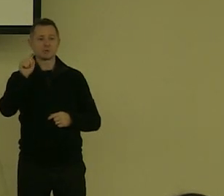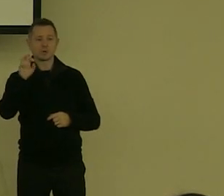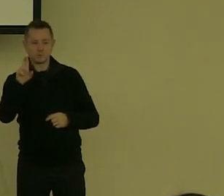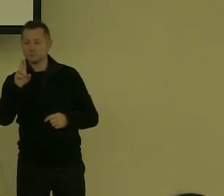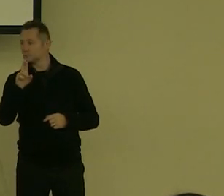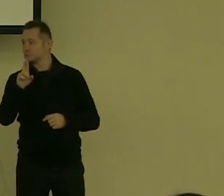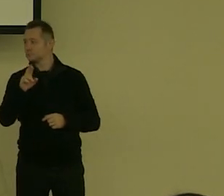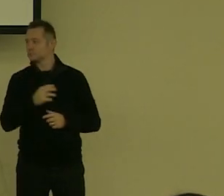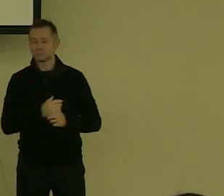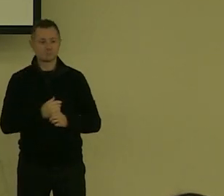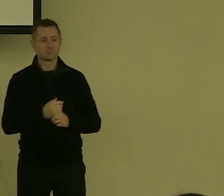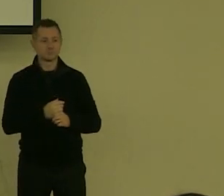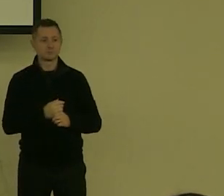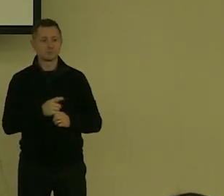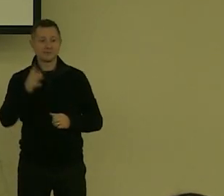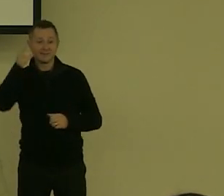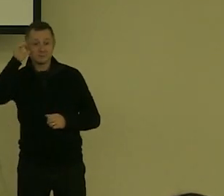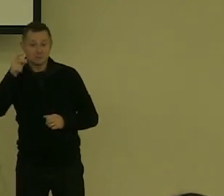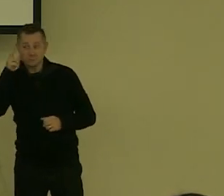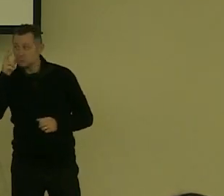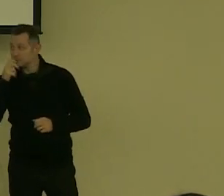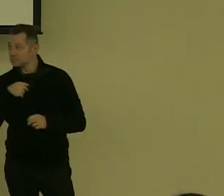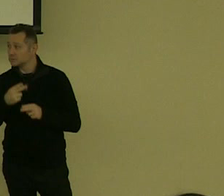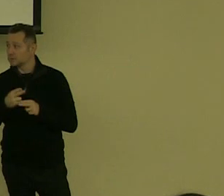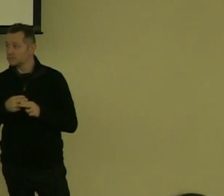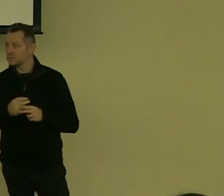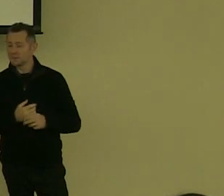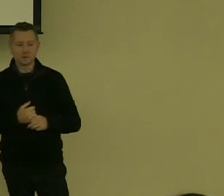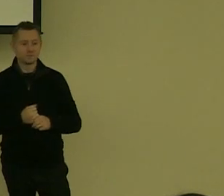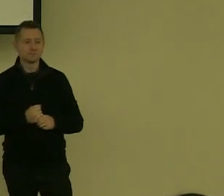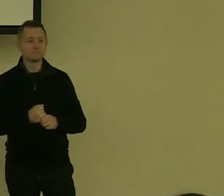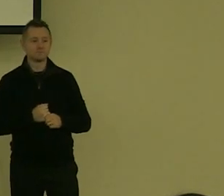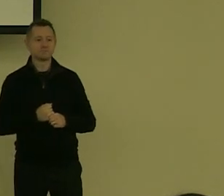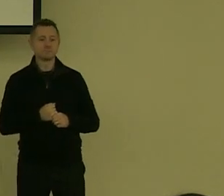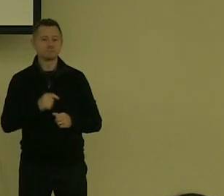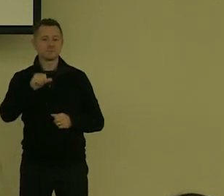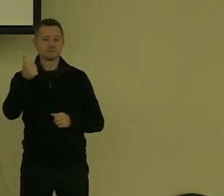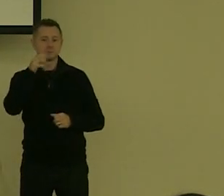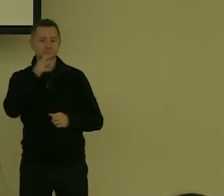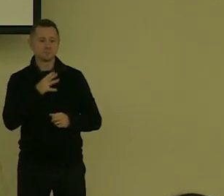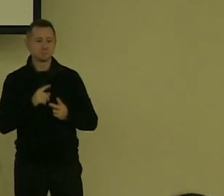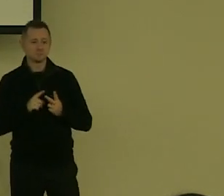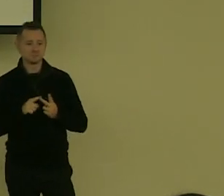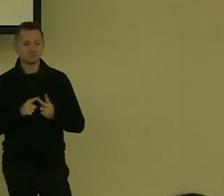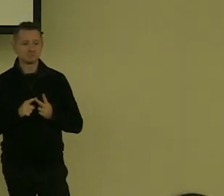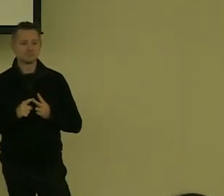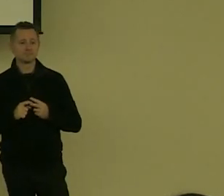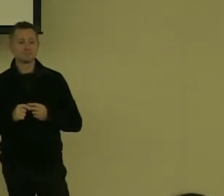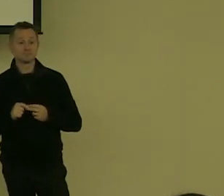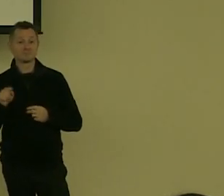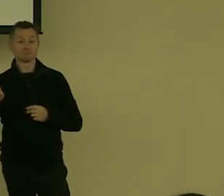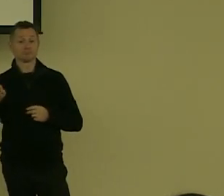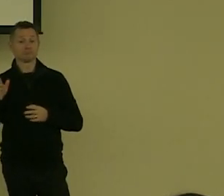I'll mention here at the outset that Anastasia, well, that's better, that Anastasia is one of